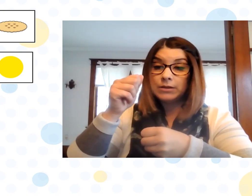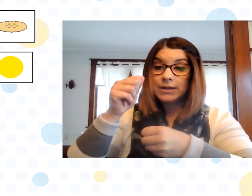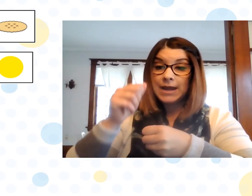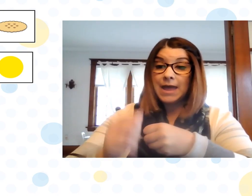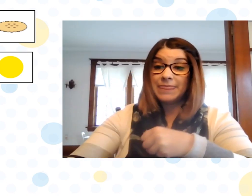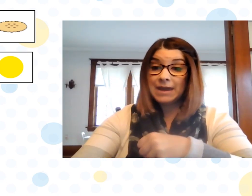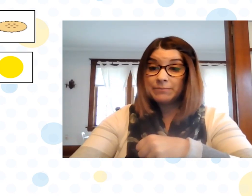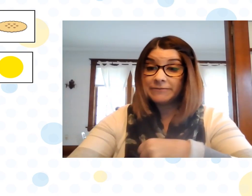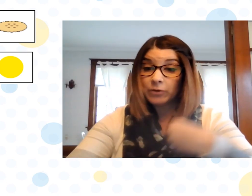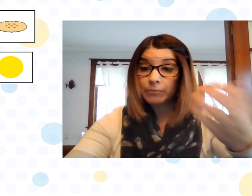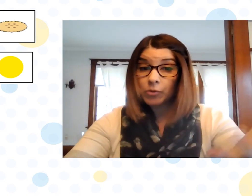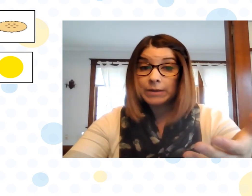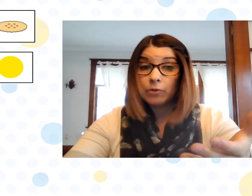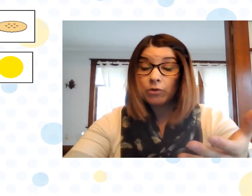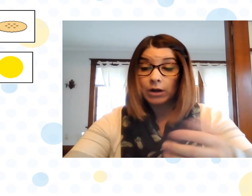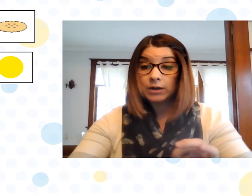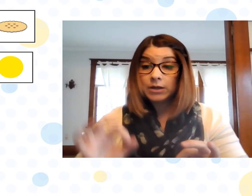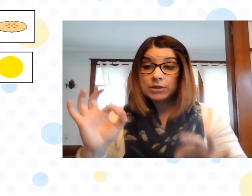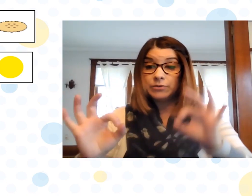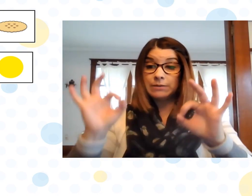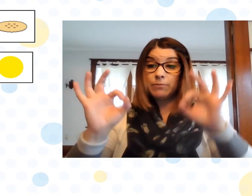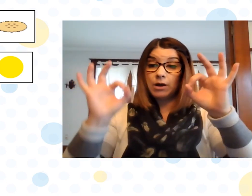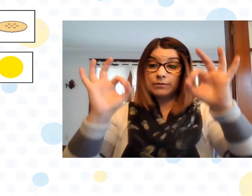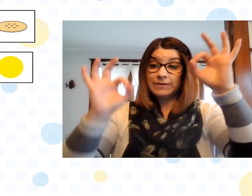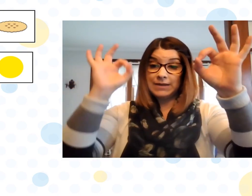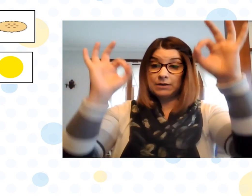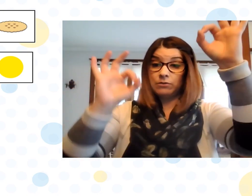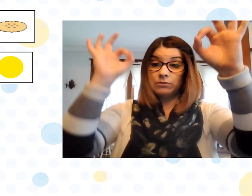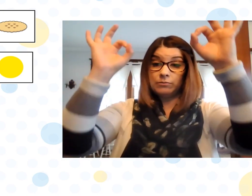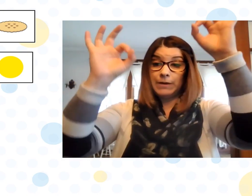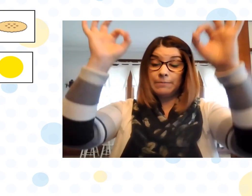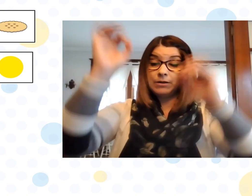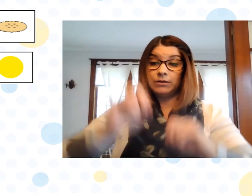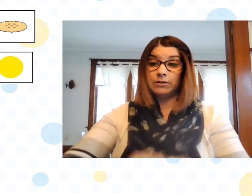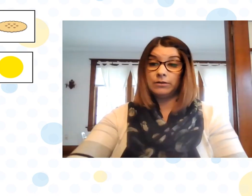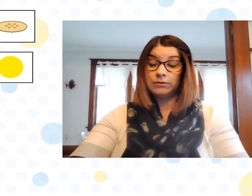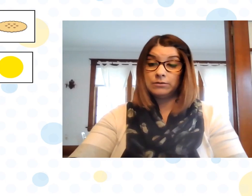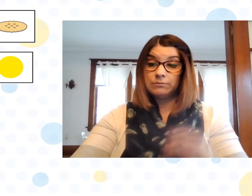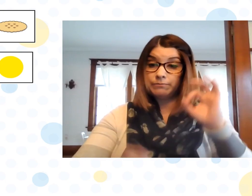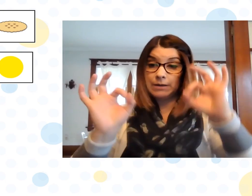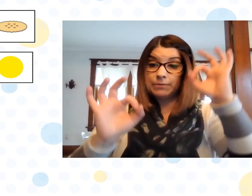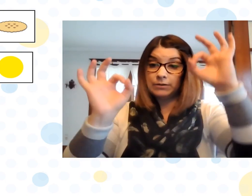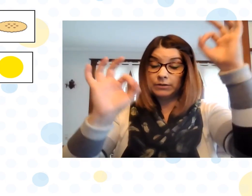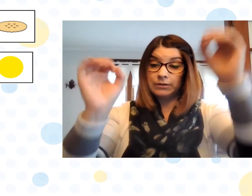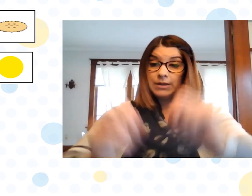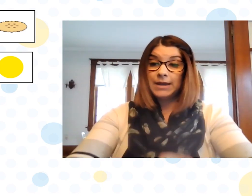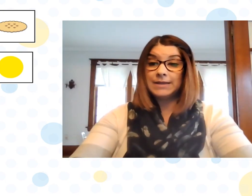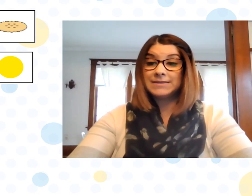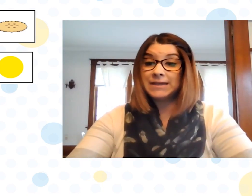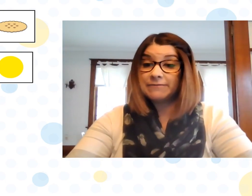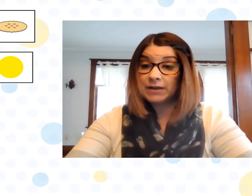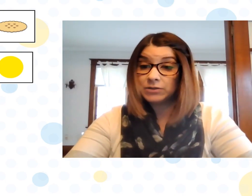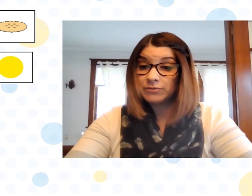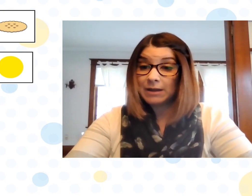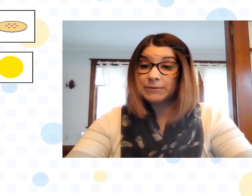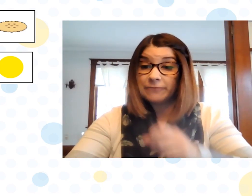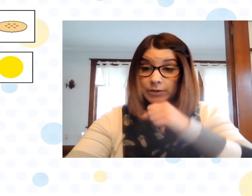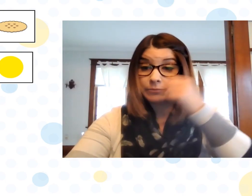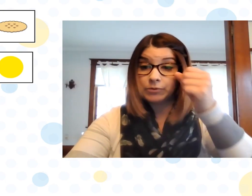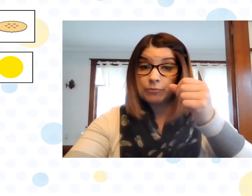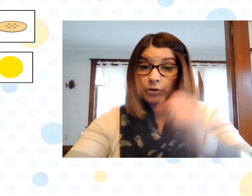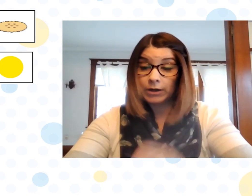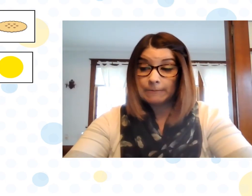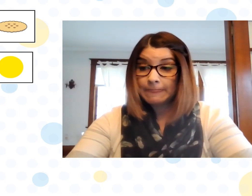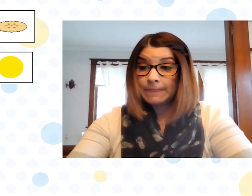bubble, and then before blowing more, you can model the sign, oh, bubble, bubble, and see if they'll do that before you